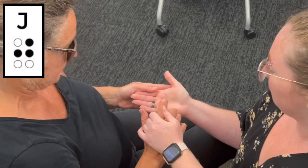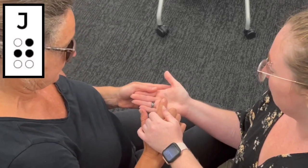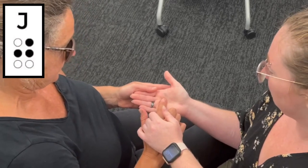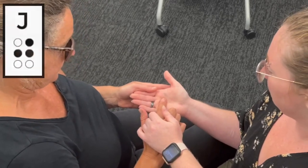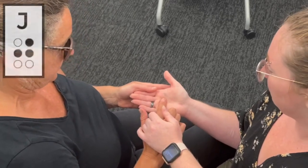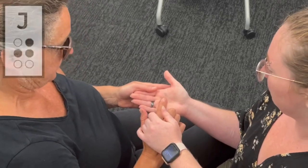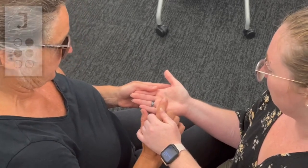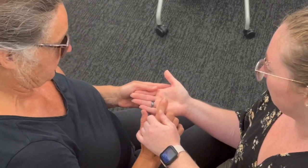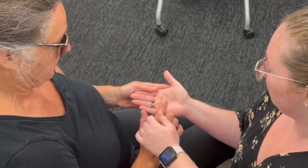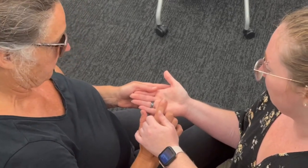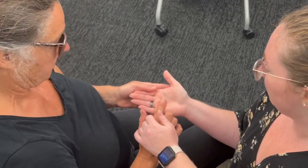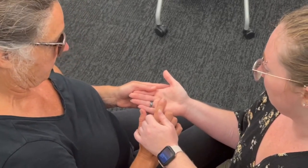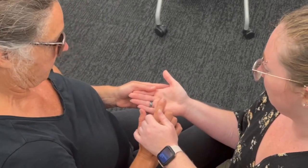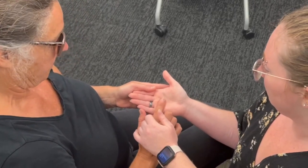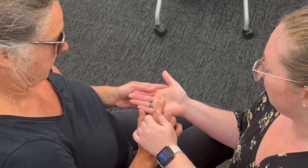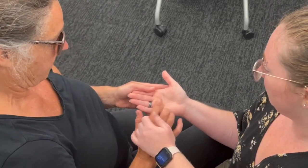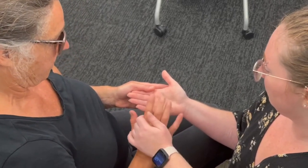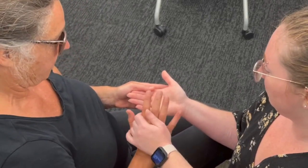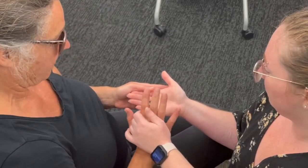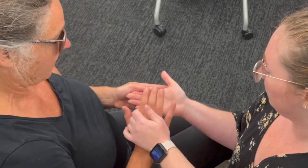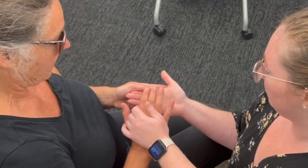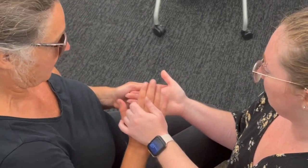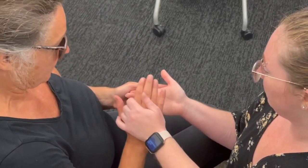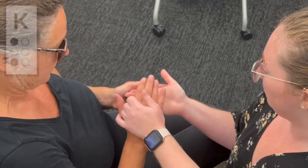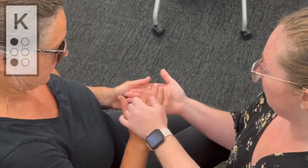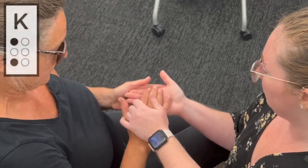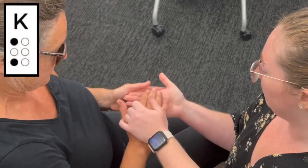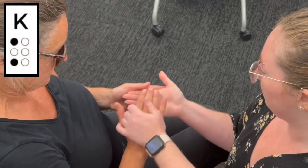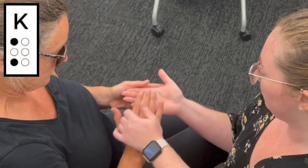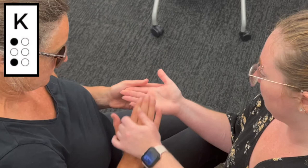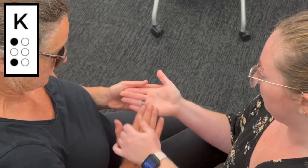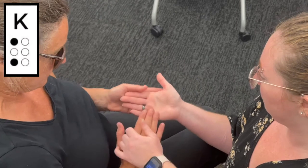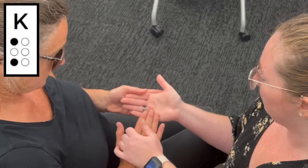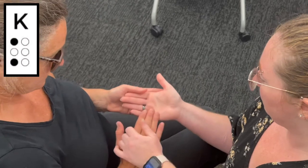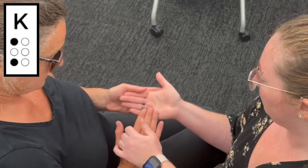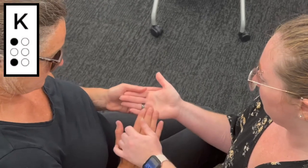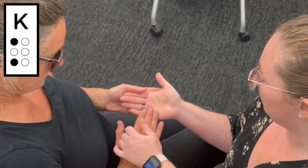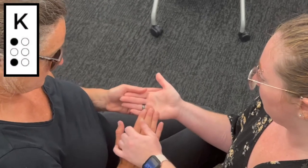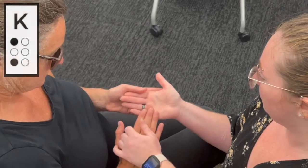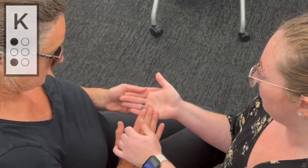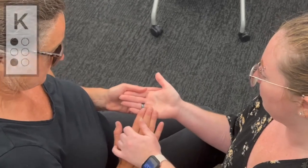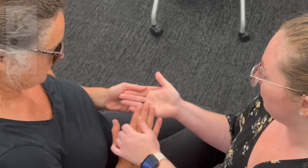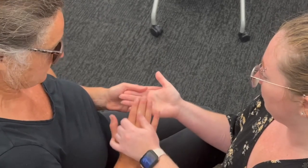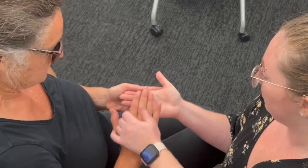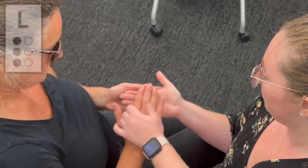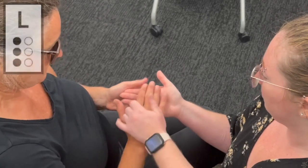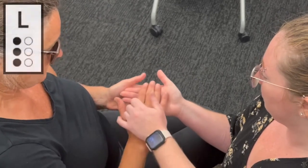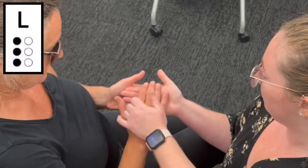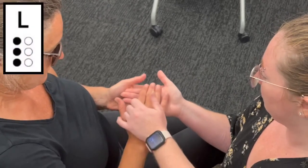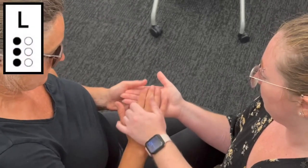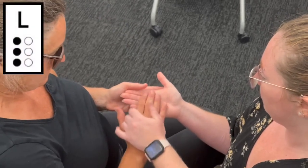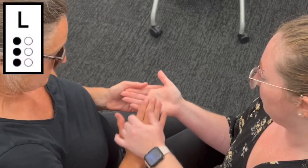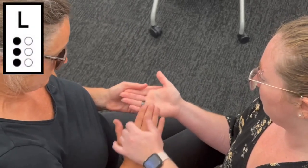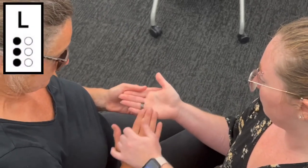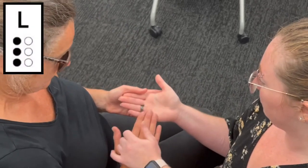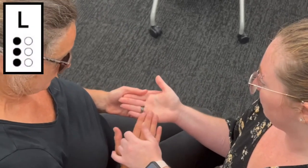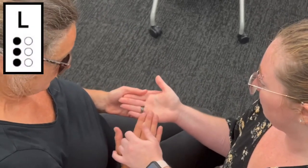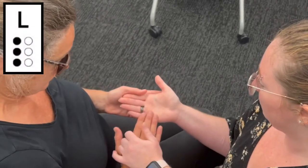K. Dots 1 and 3. L. Dots 1, 2, and 3. M.